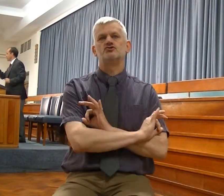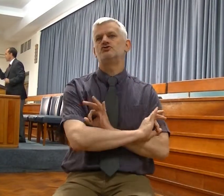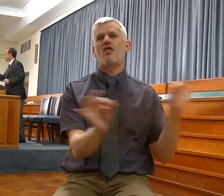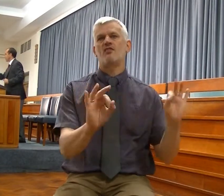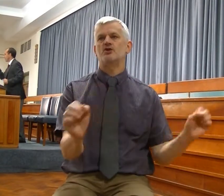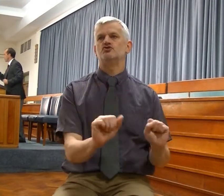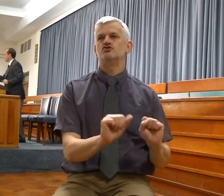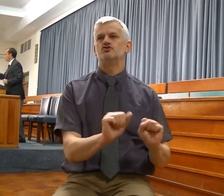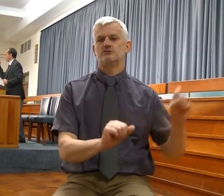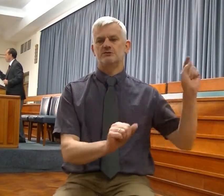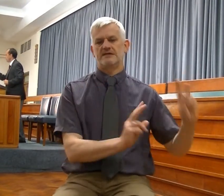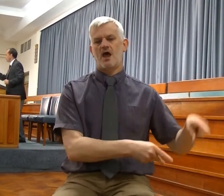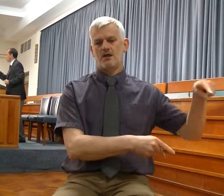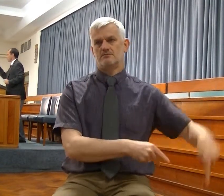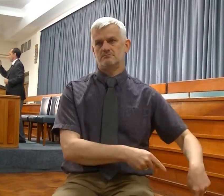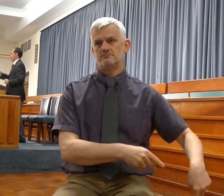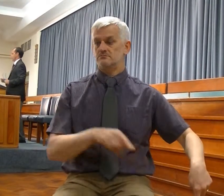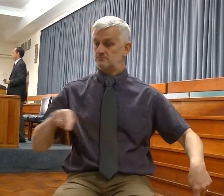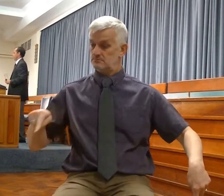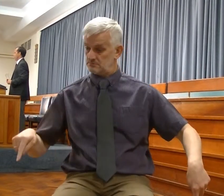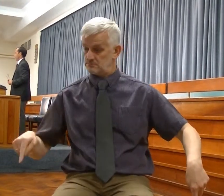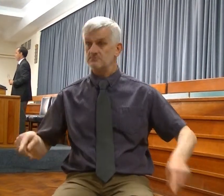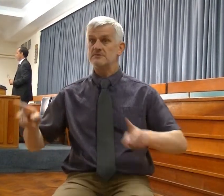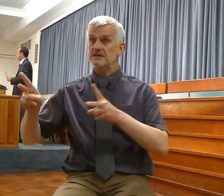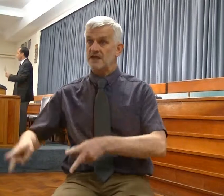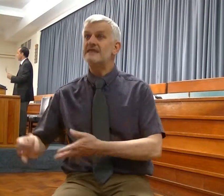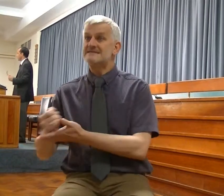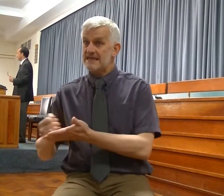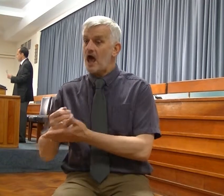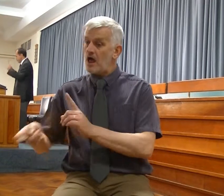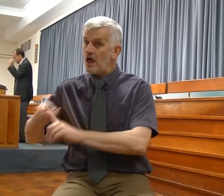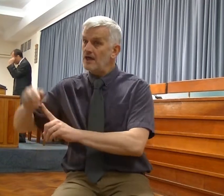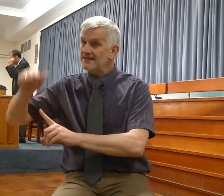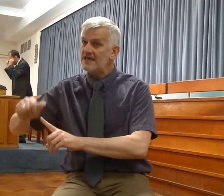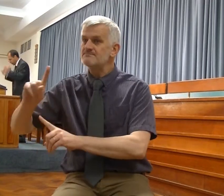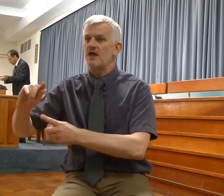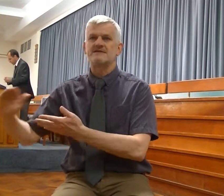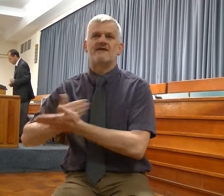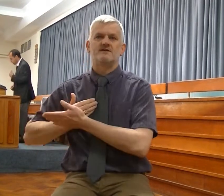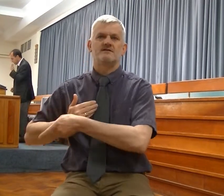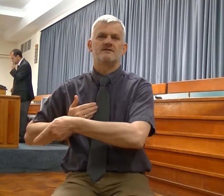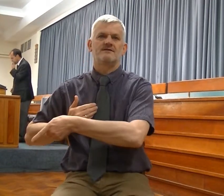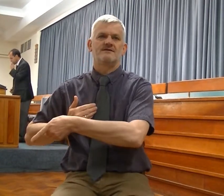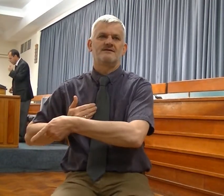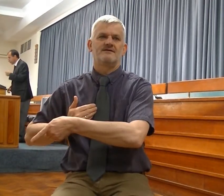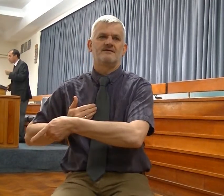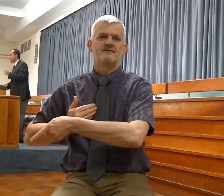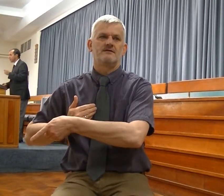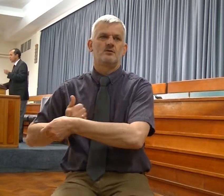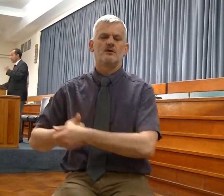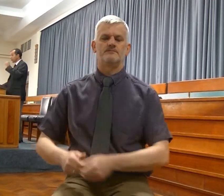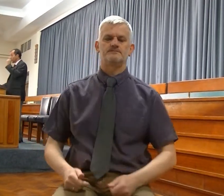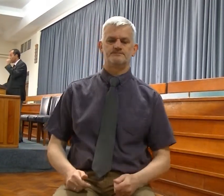died as a same sinner, forgiven from all his sins. So that day, from 9 o'clock, the text tells